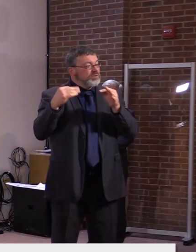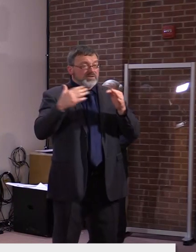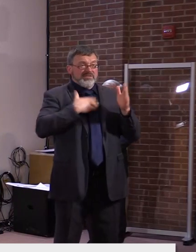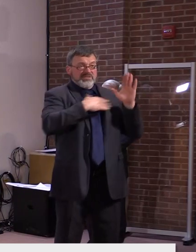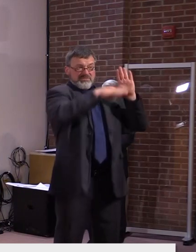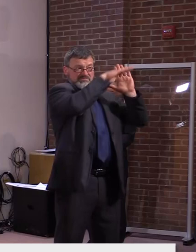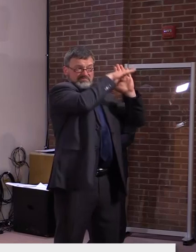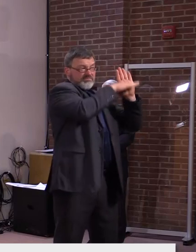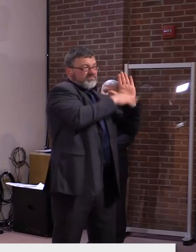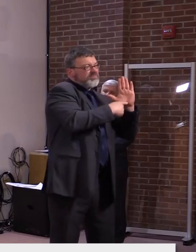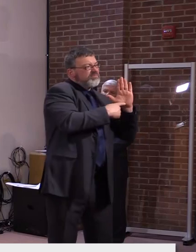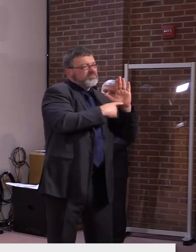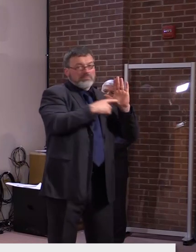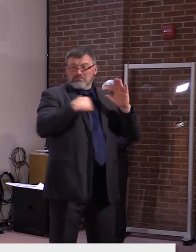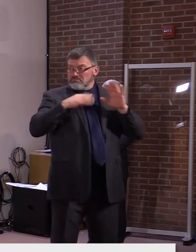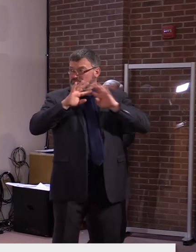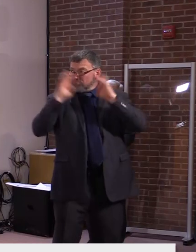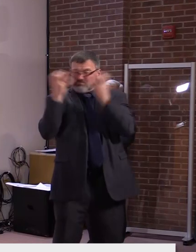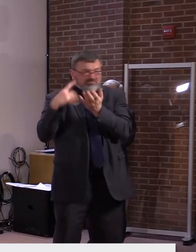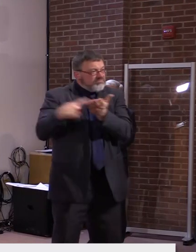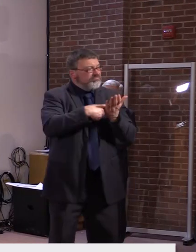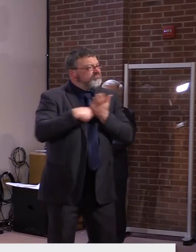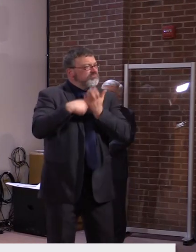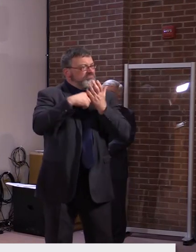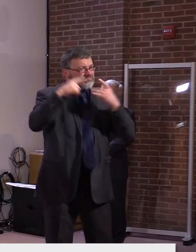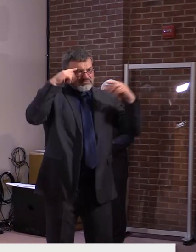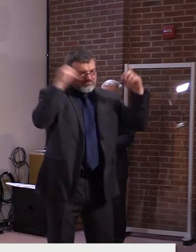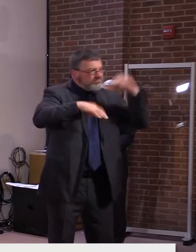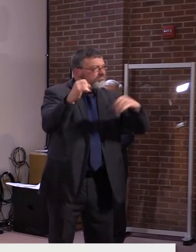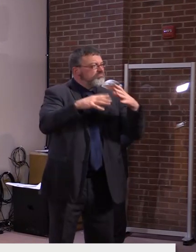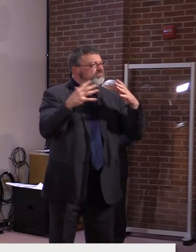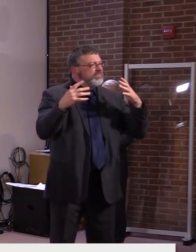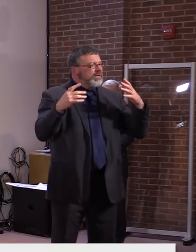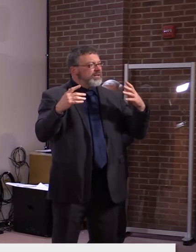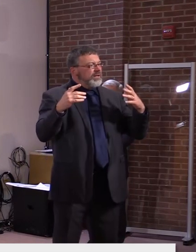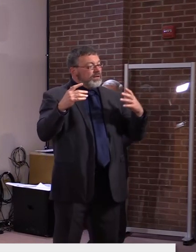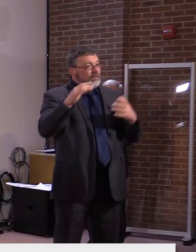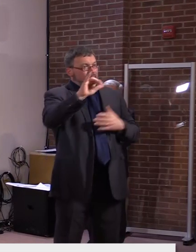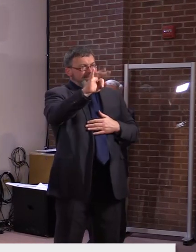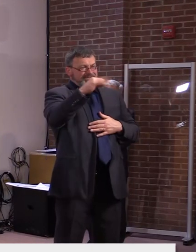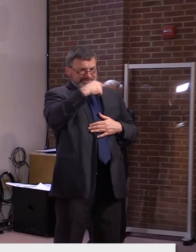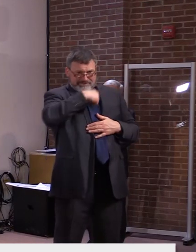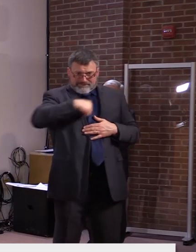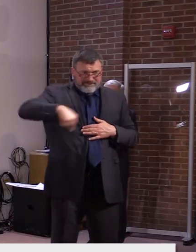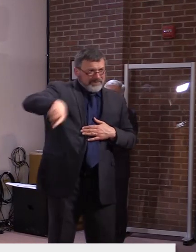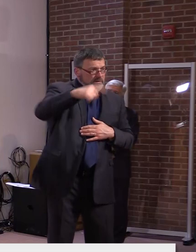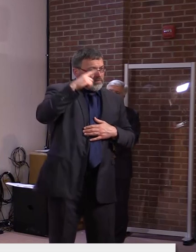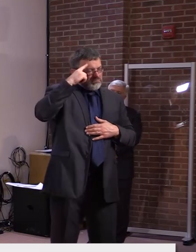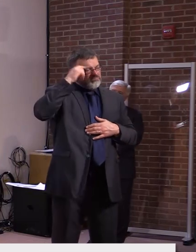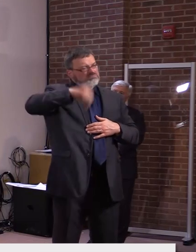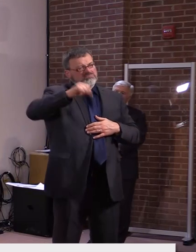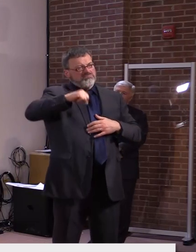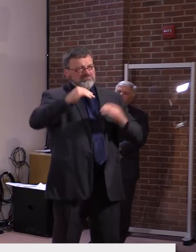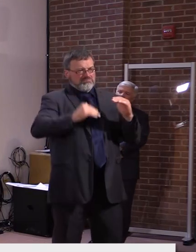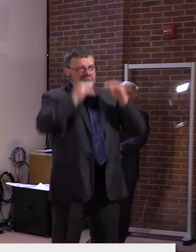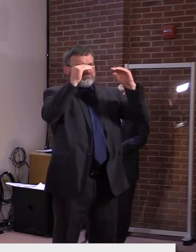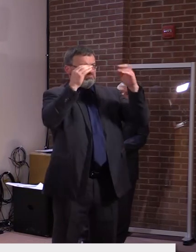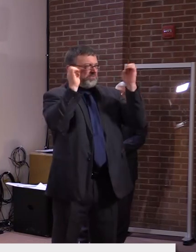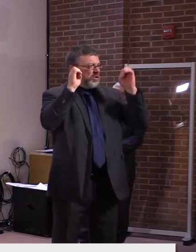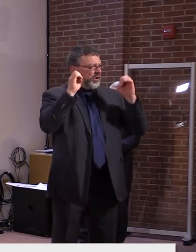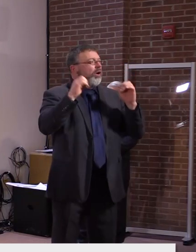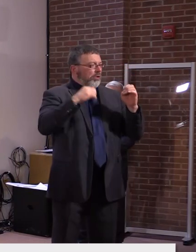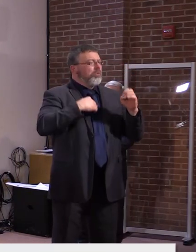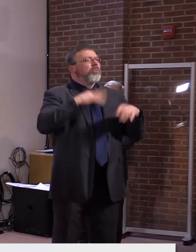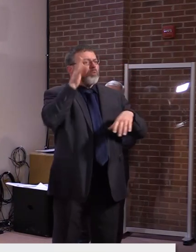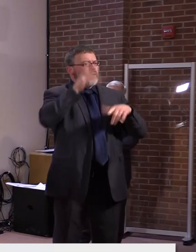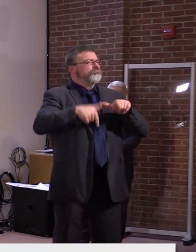So again, if I thought that this would help in any way, we would impose it,